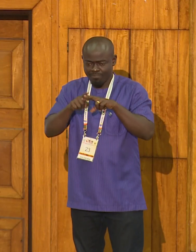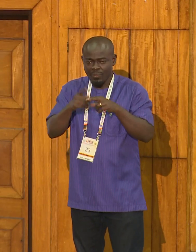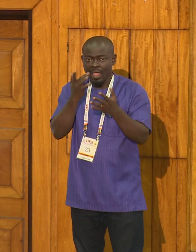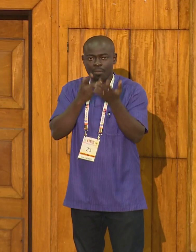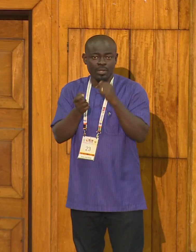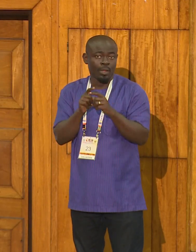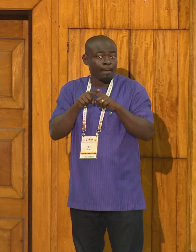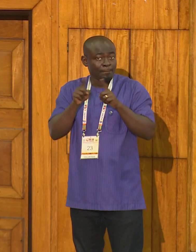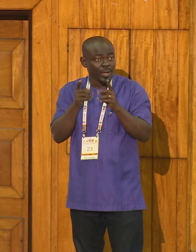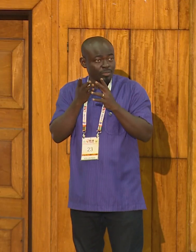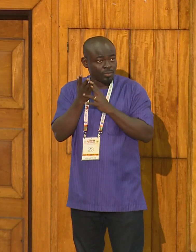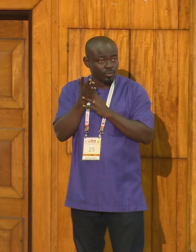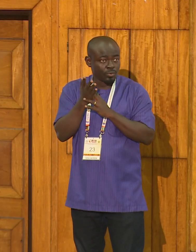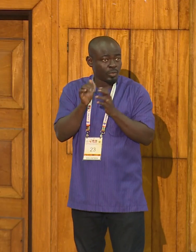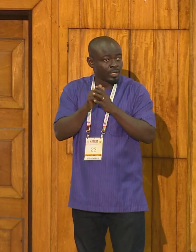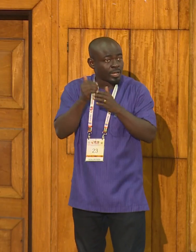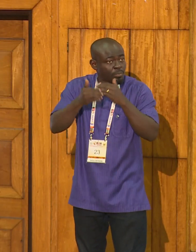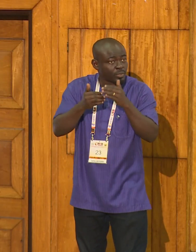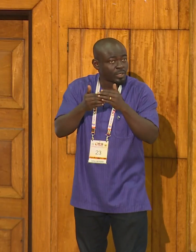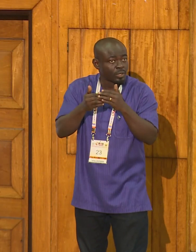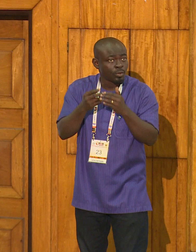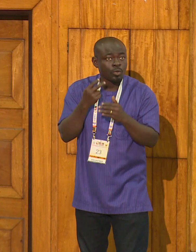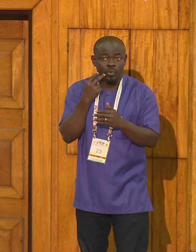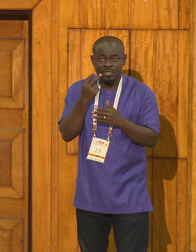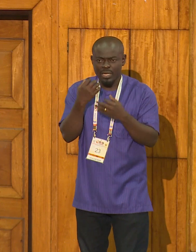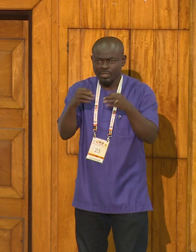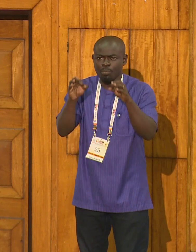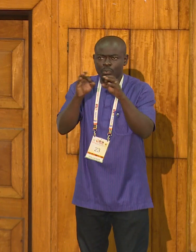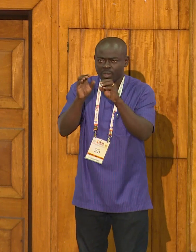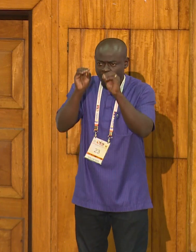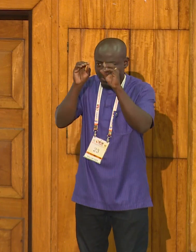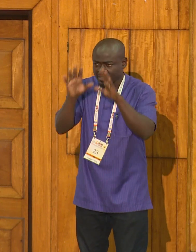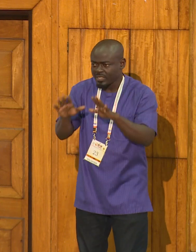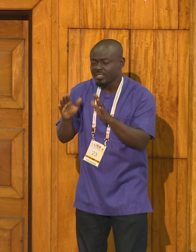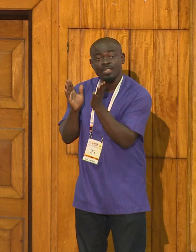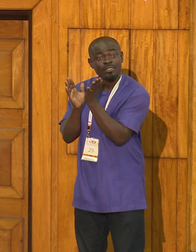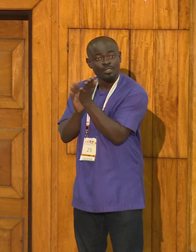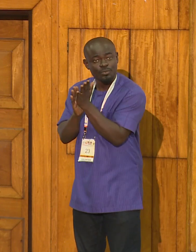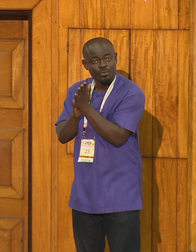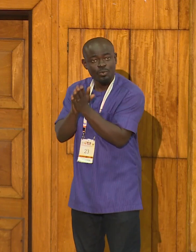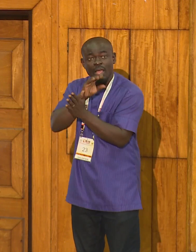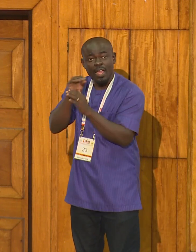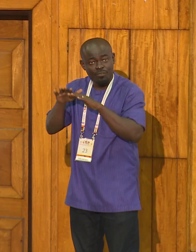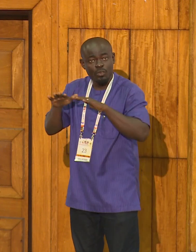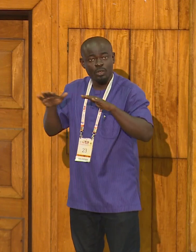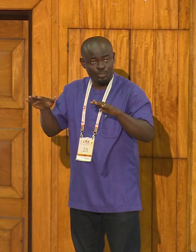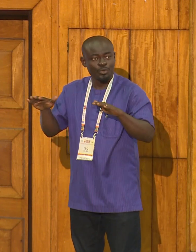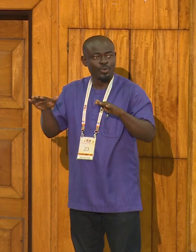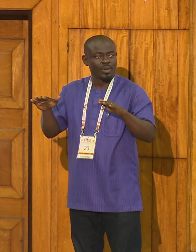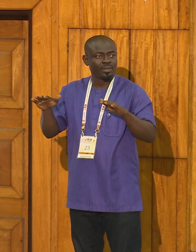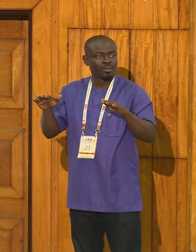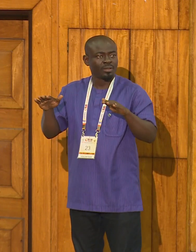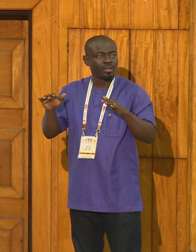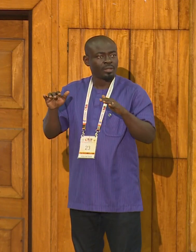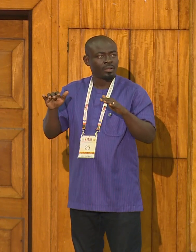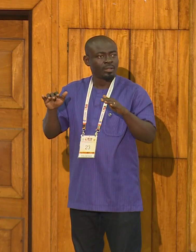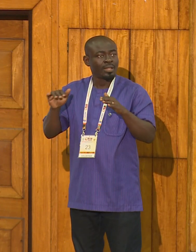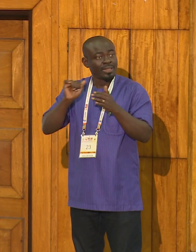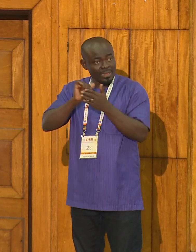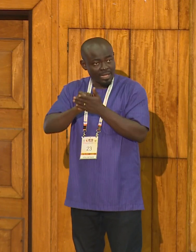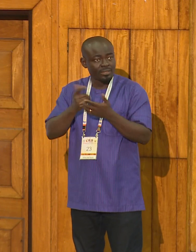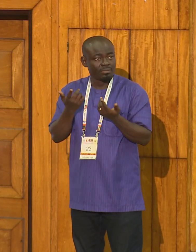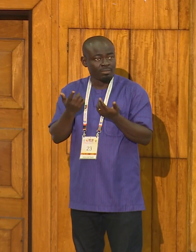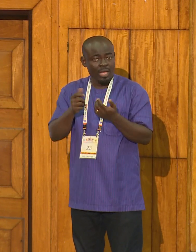engagements, we noticed that it was very important for the teachers, for the schools, even for the children that the